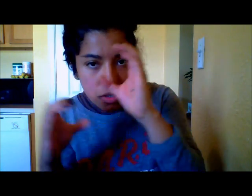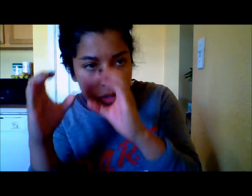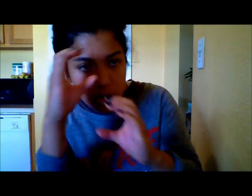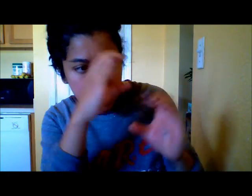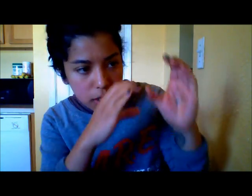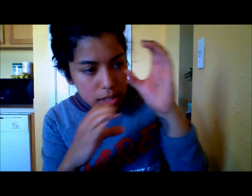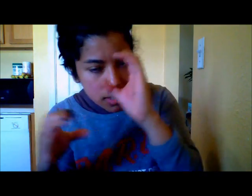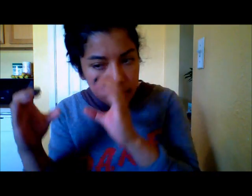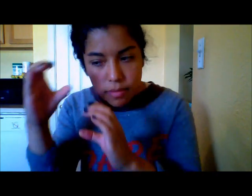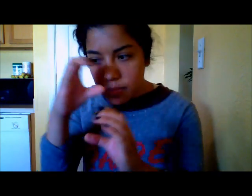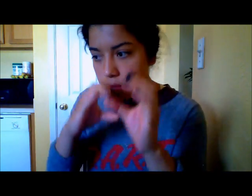Search.